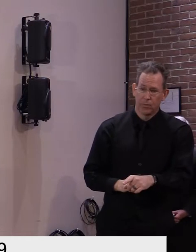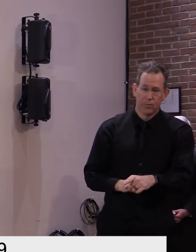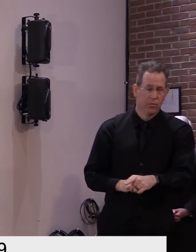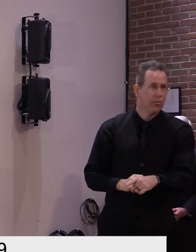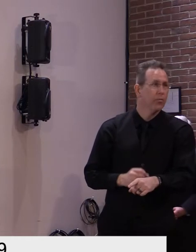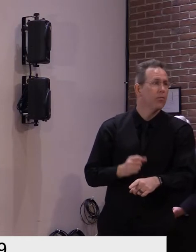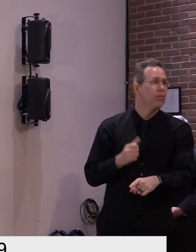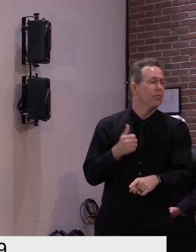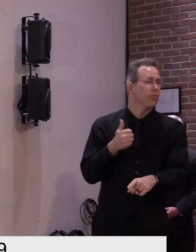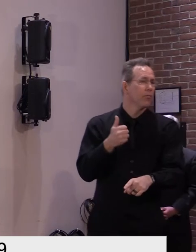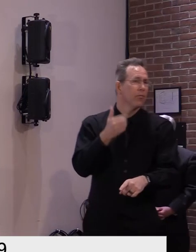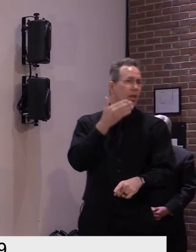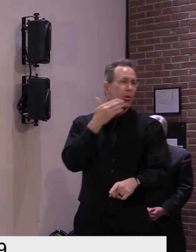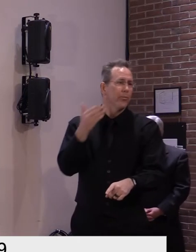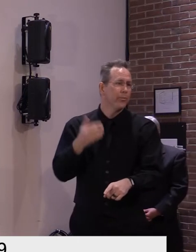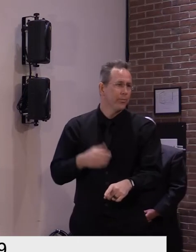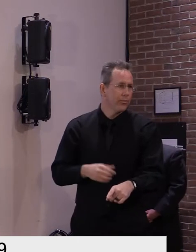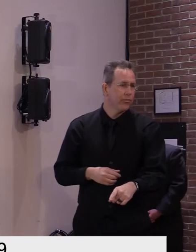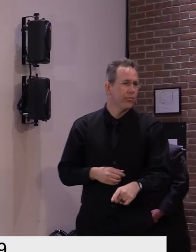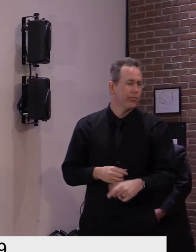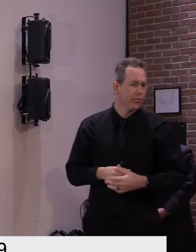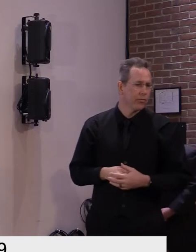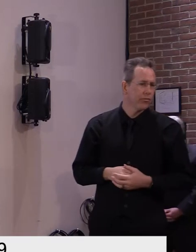Michael, VT Digger.